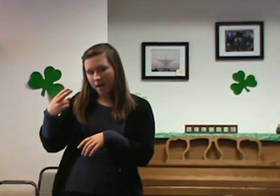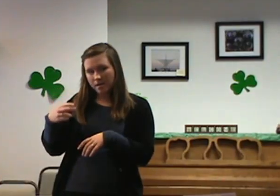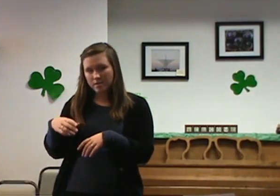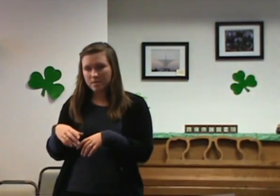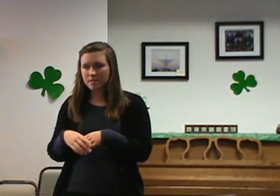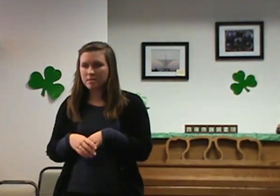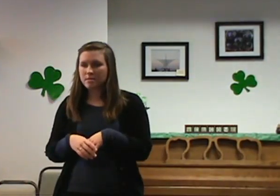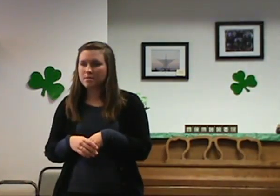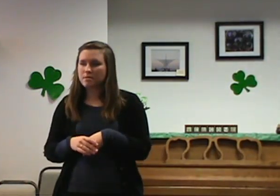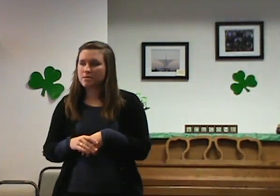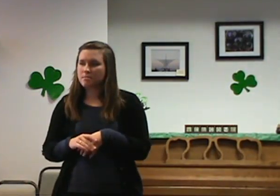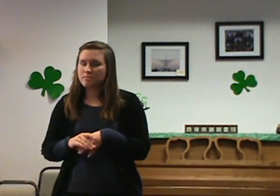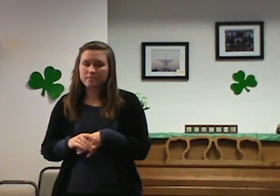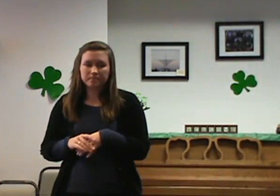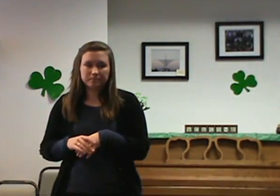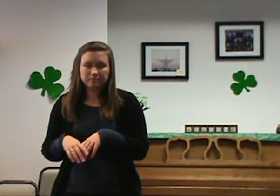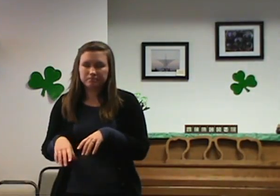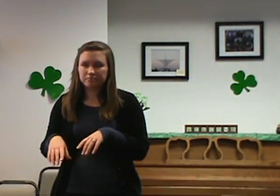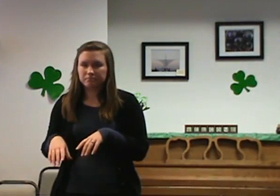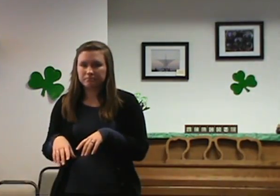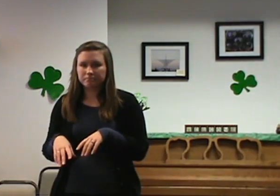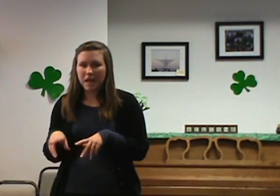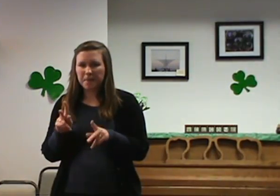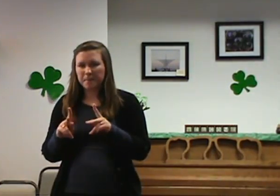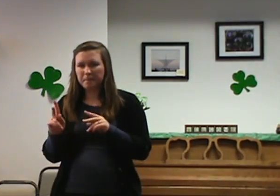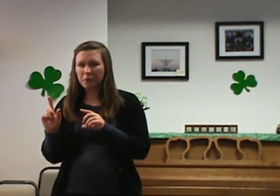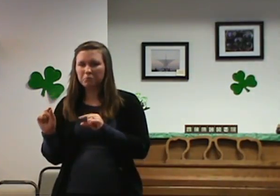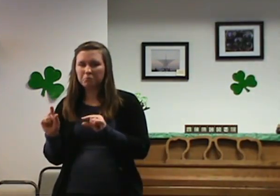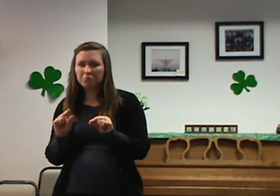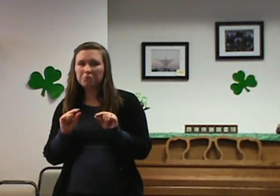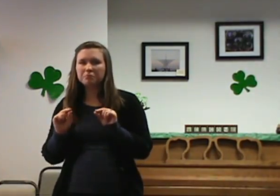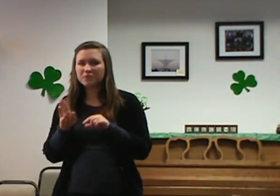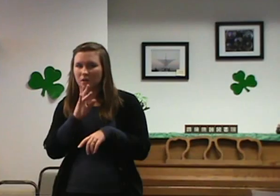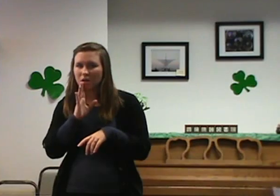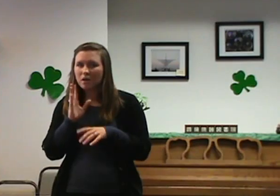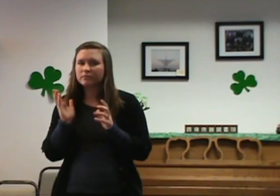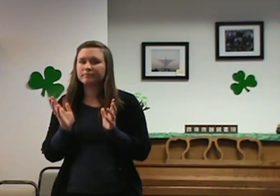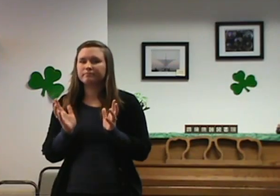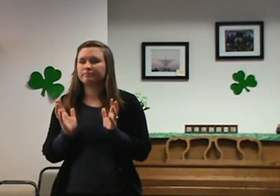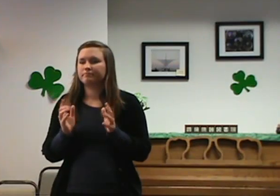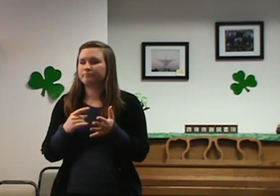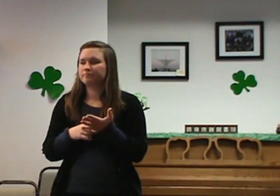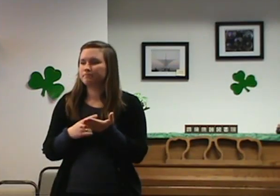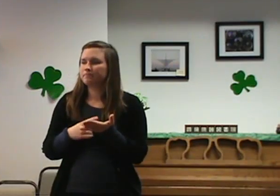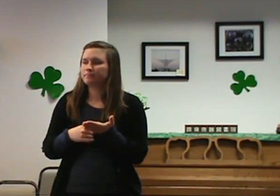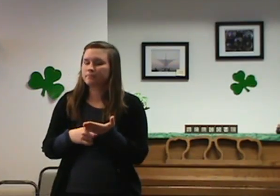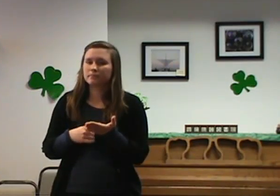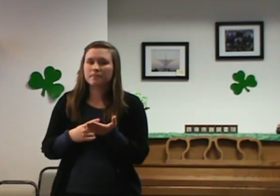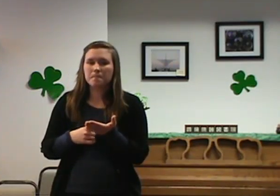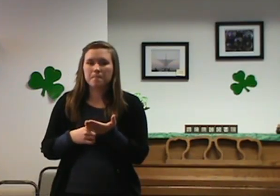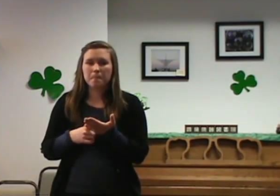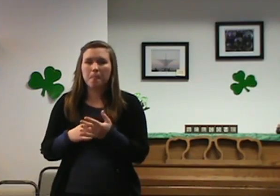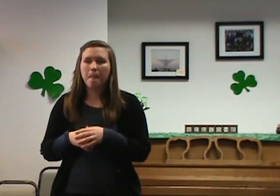hearing. High, I mean, I know what you're saying, high pitch, but. And you think they'd make them with lower